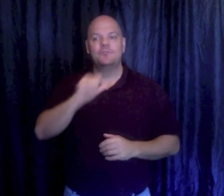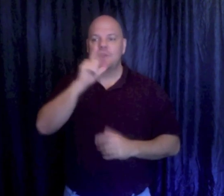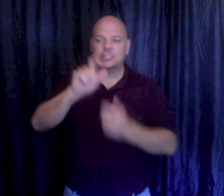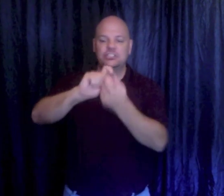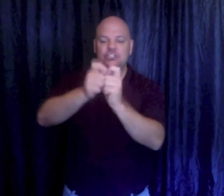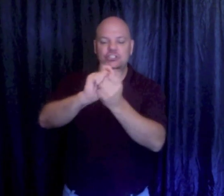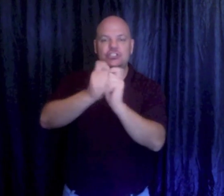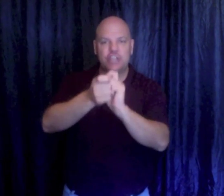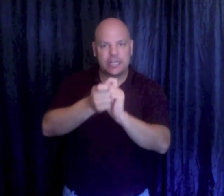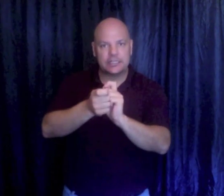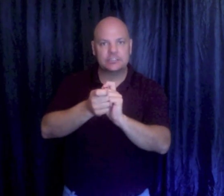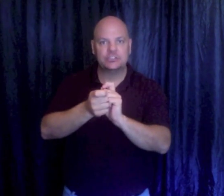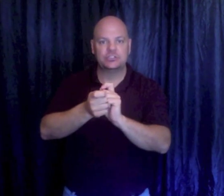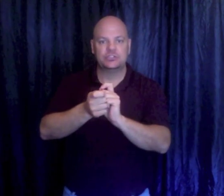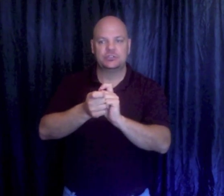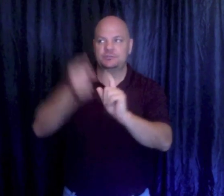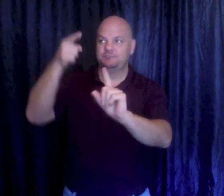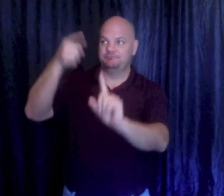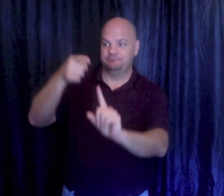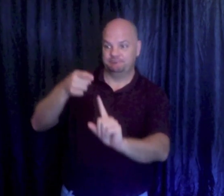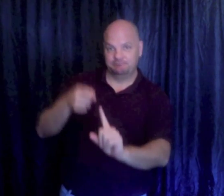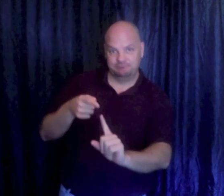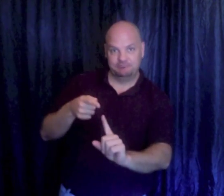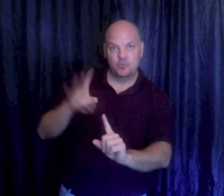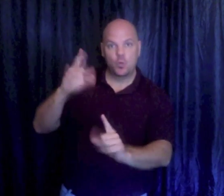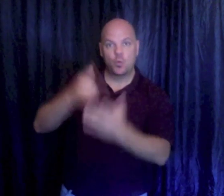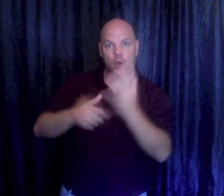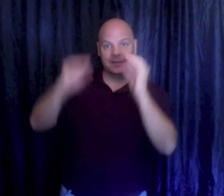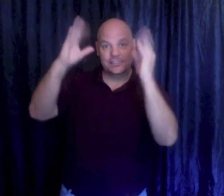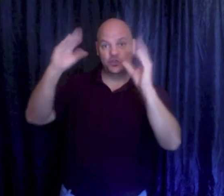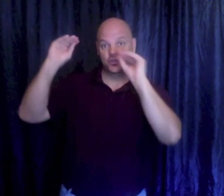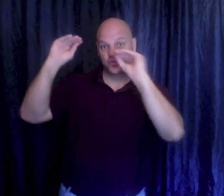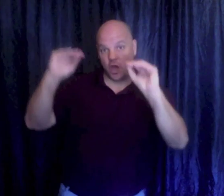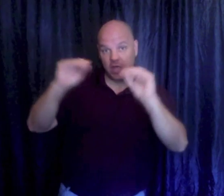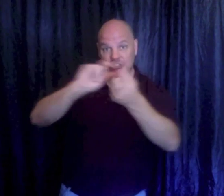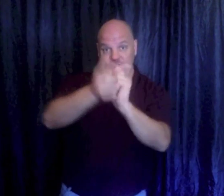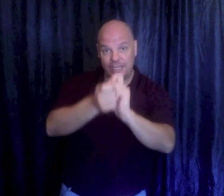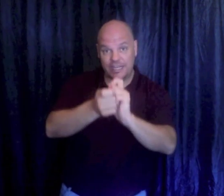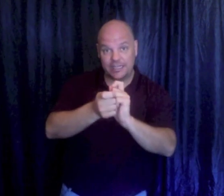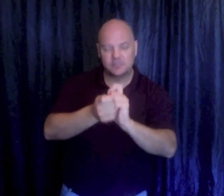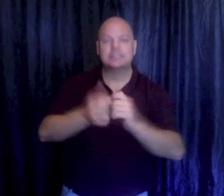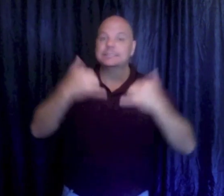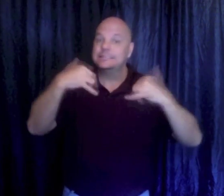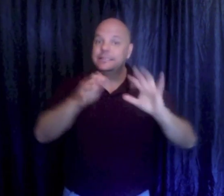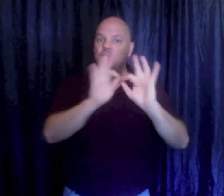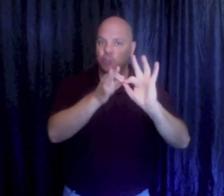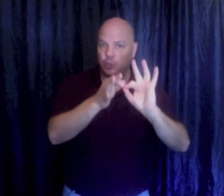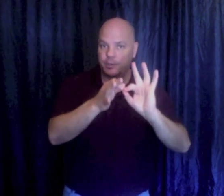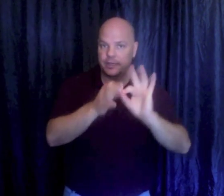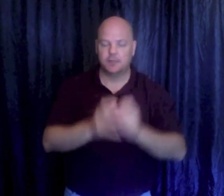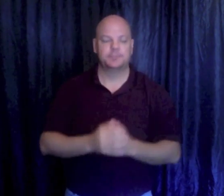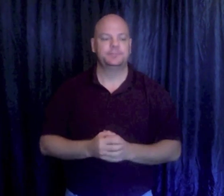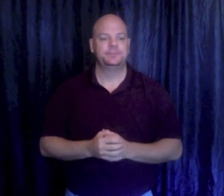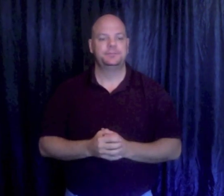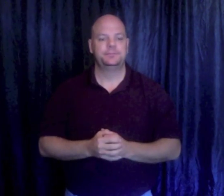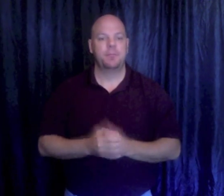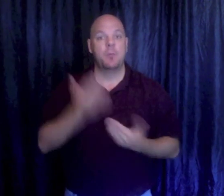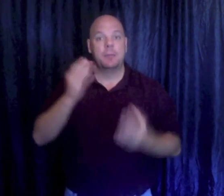game, it's still interpreting. It may be an hour after what the teacher actually said,